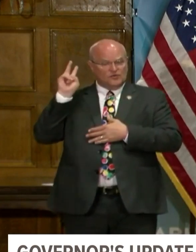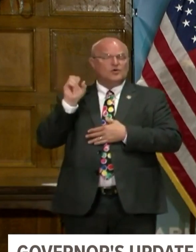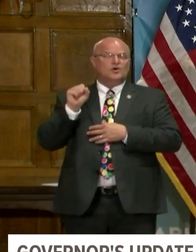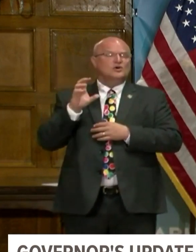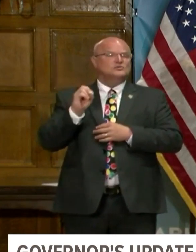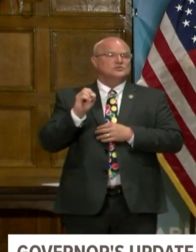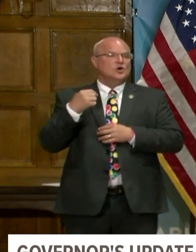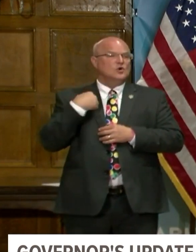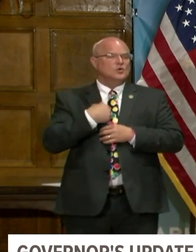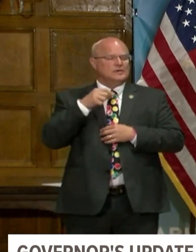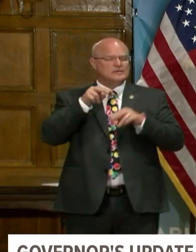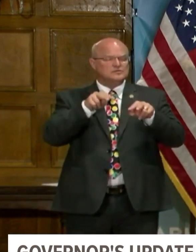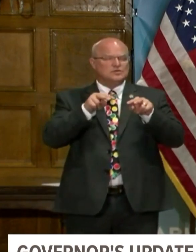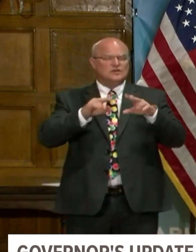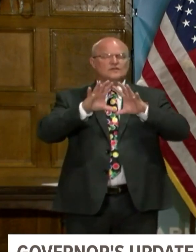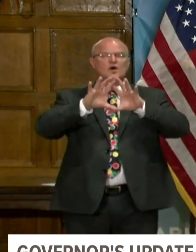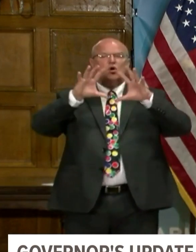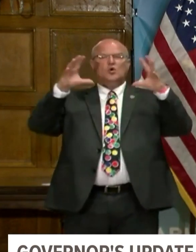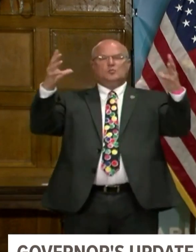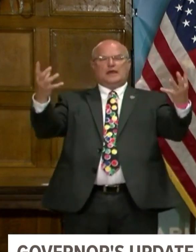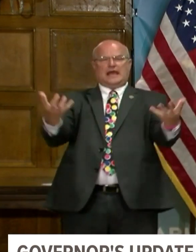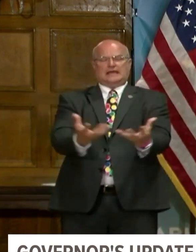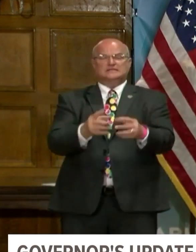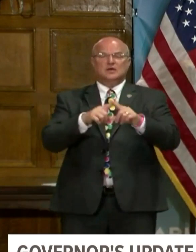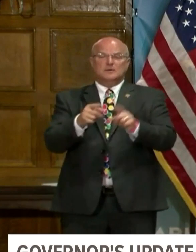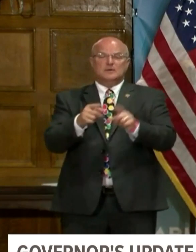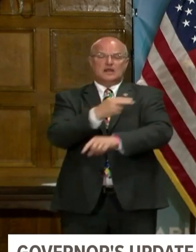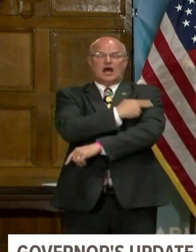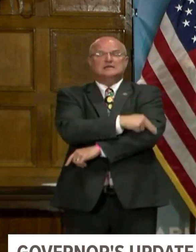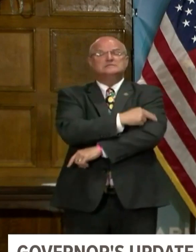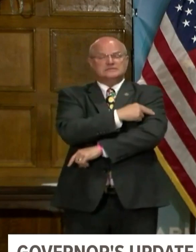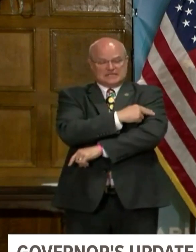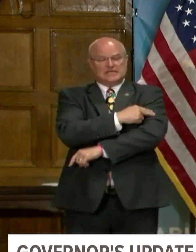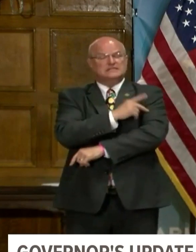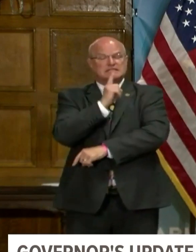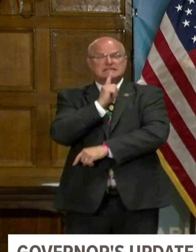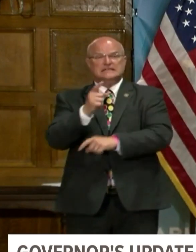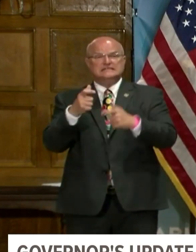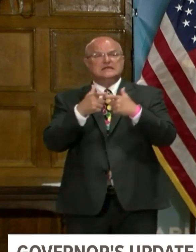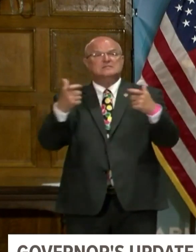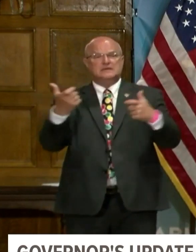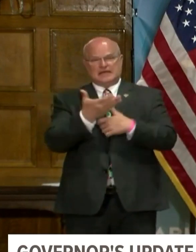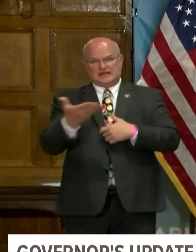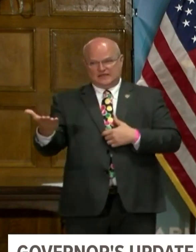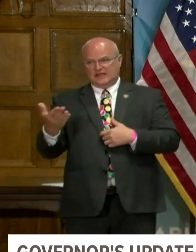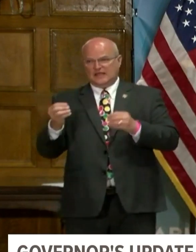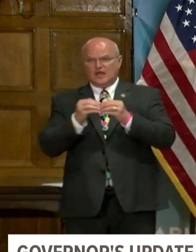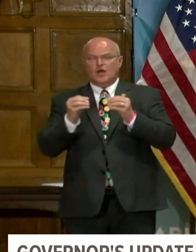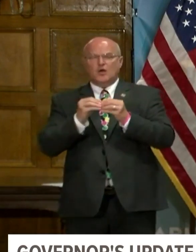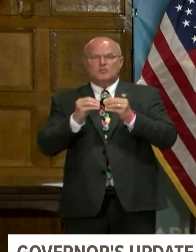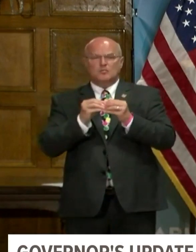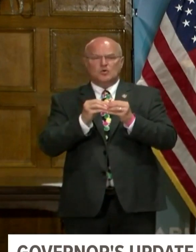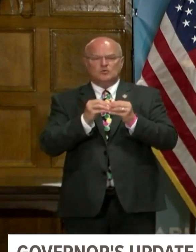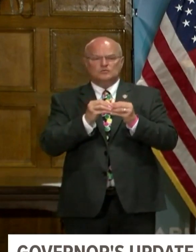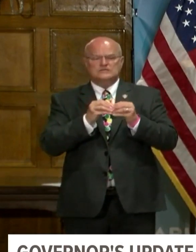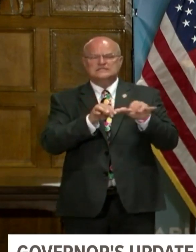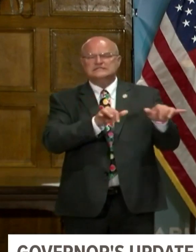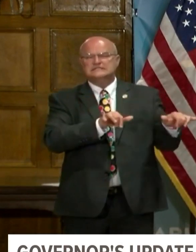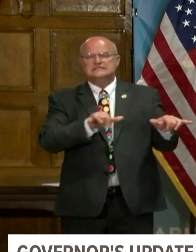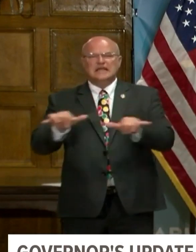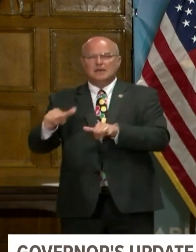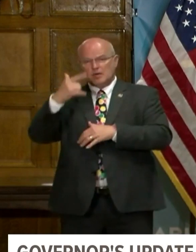before. So we have to look at the whole package, but hospitalizations clearly are a more stable